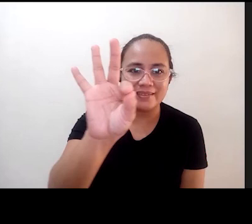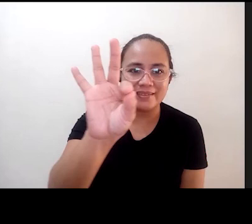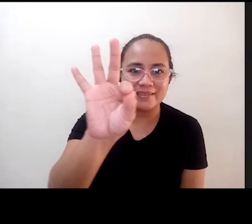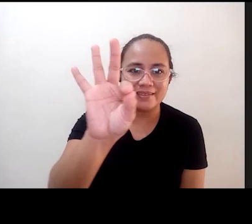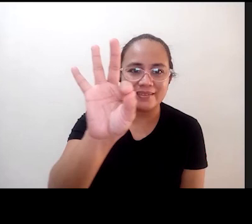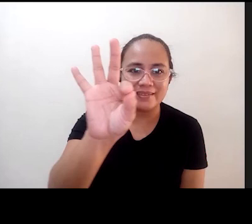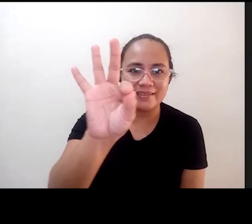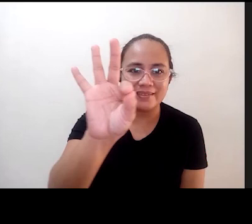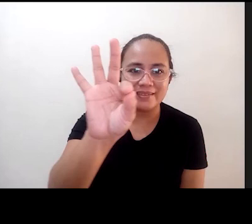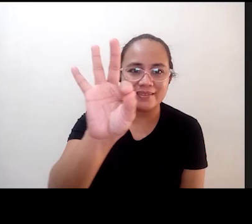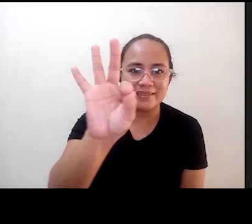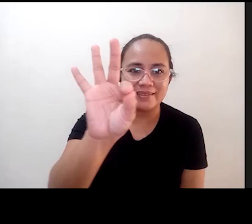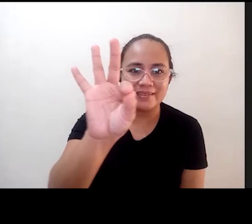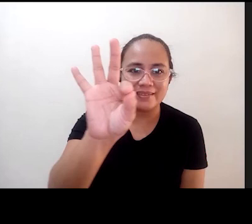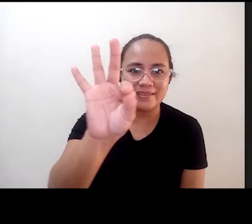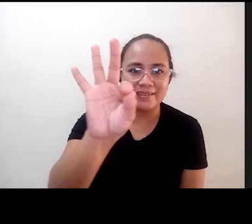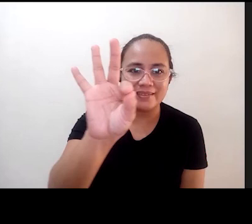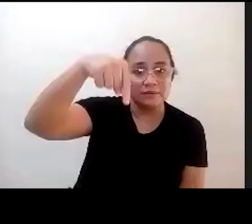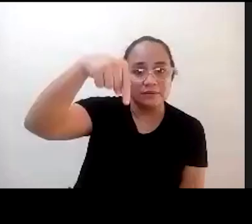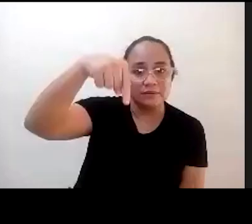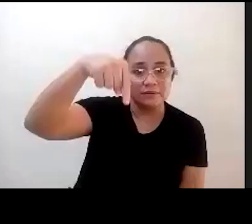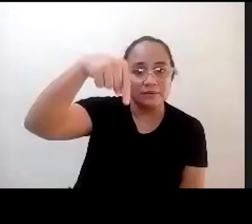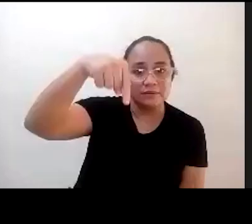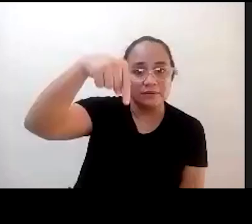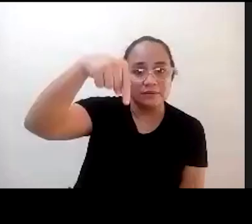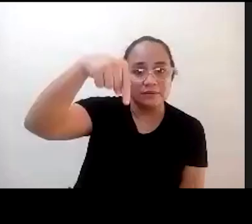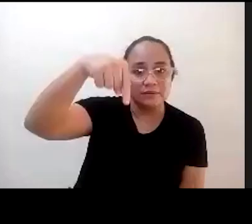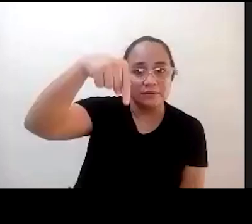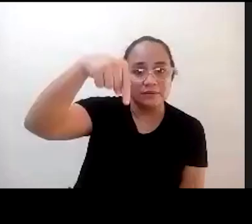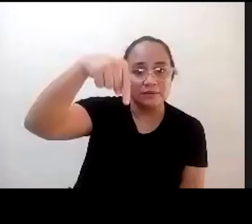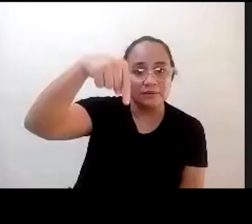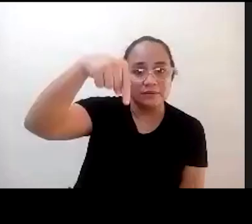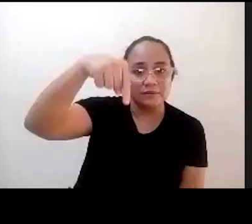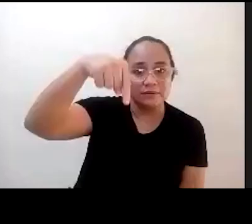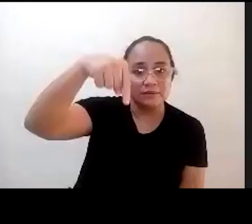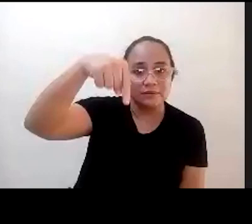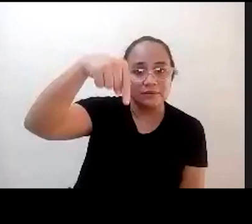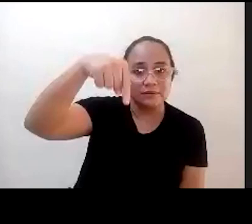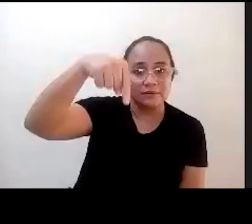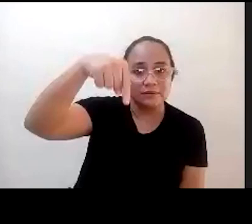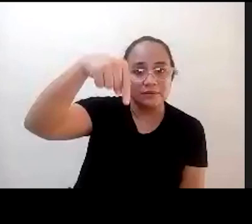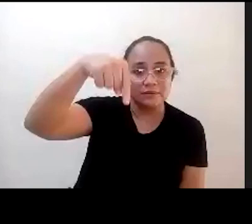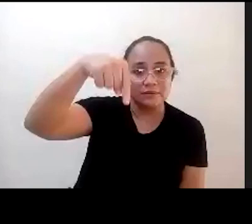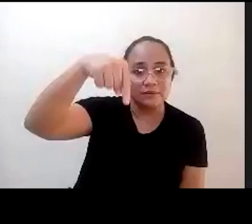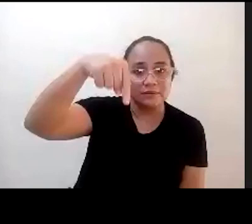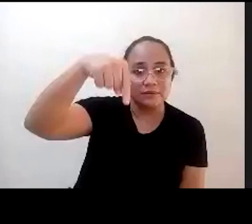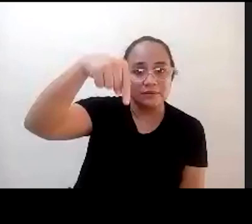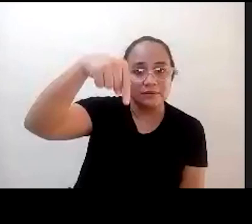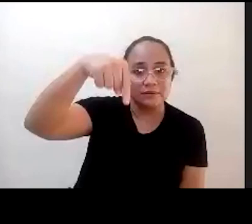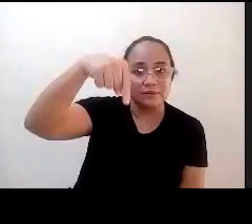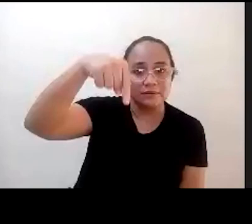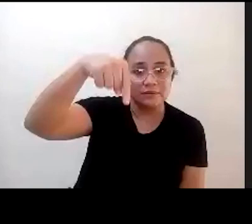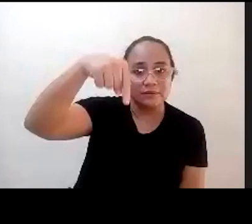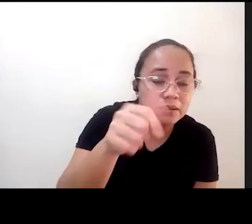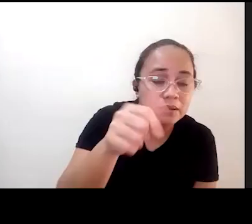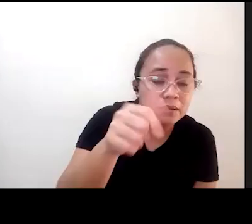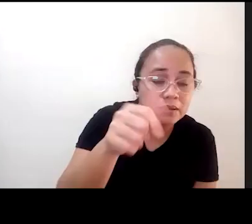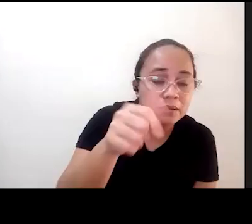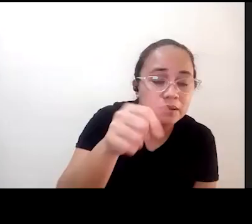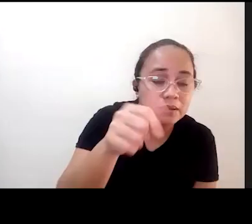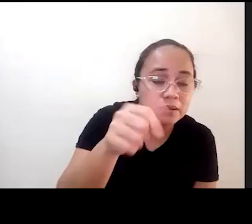That should be example 10, yes. Okay, let's look at the example. Me, violet, like, yes,